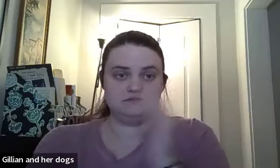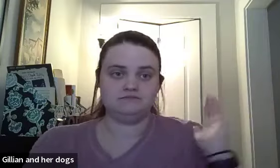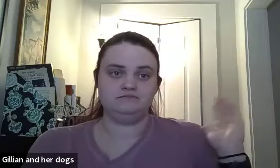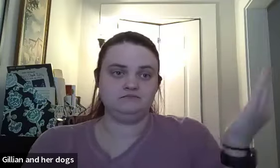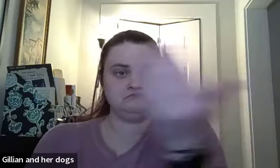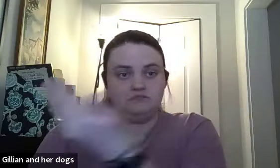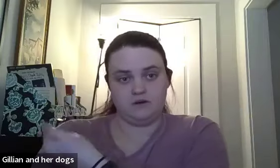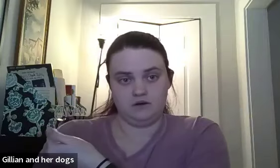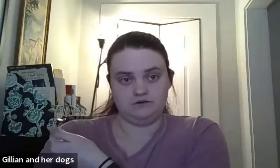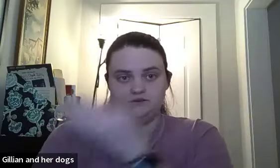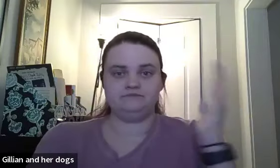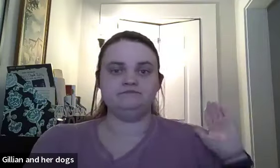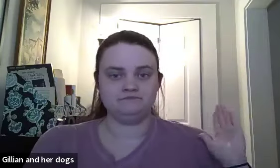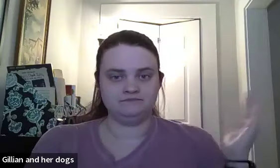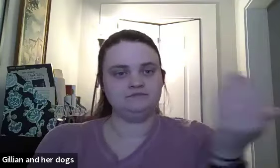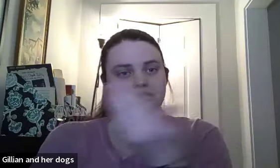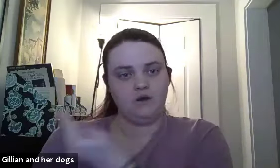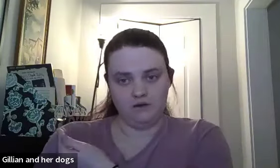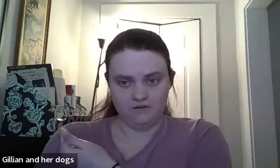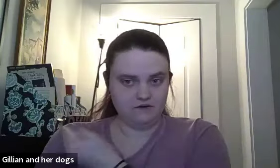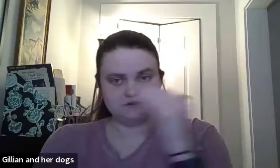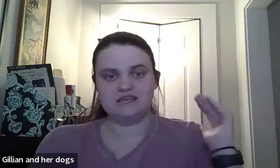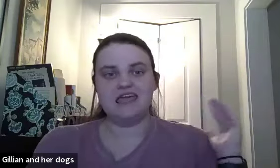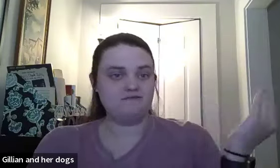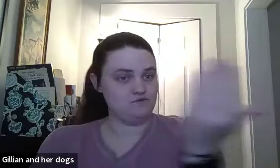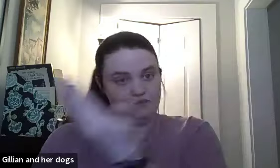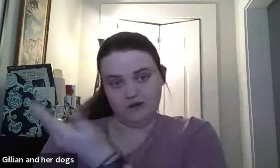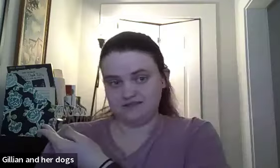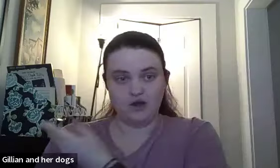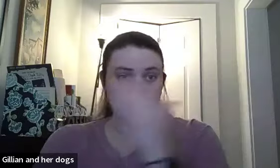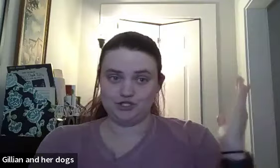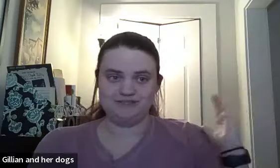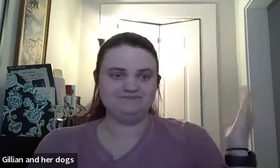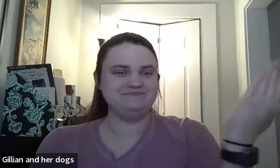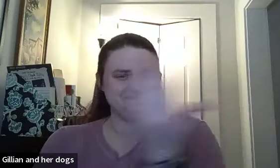ours, ours, all of ours, everyone's ours.